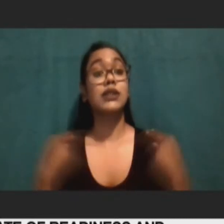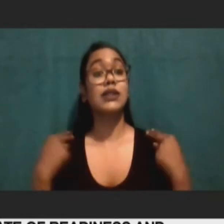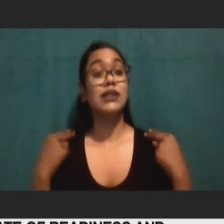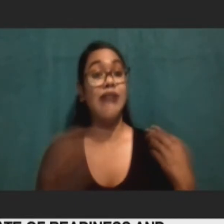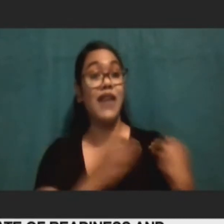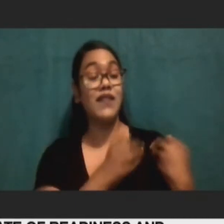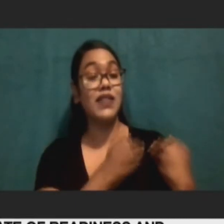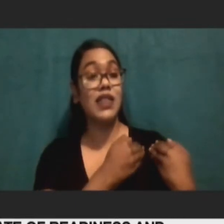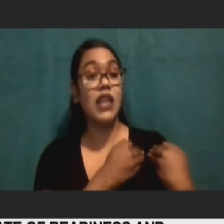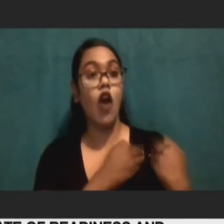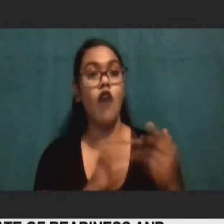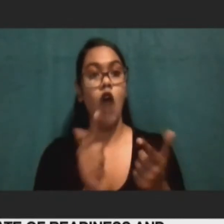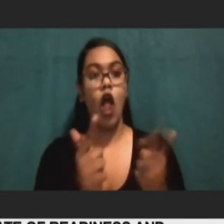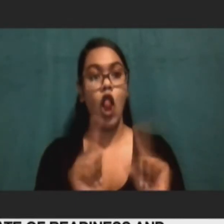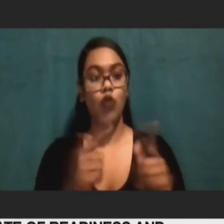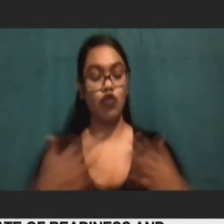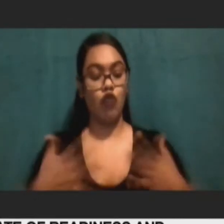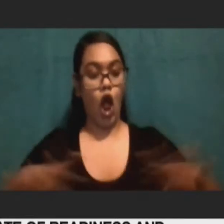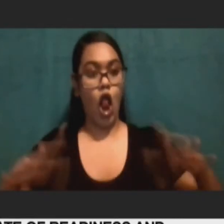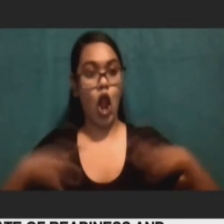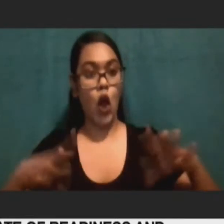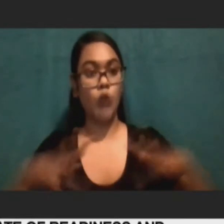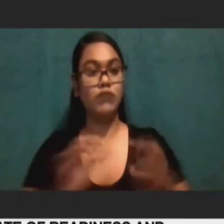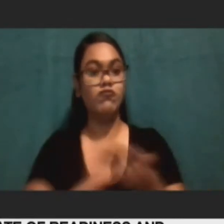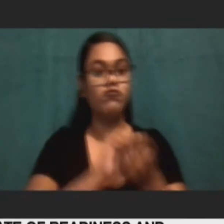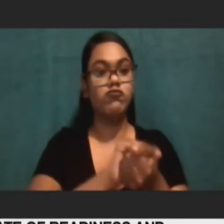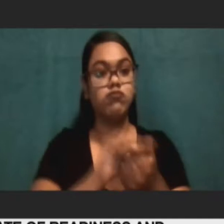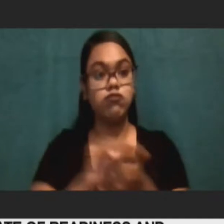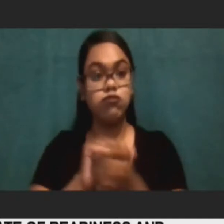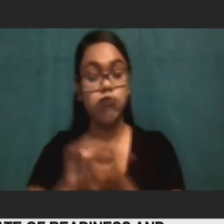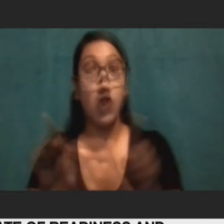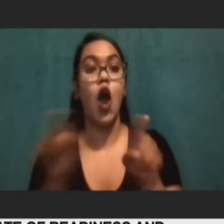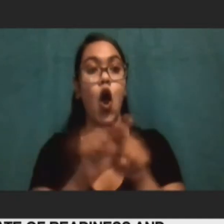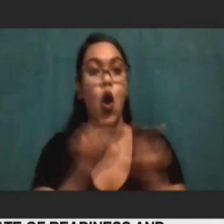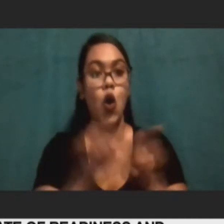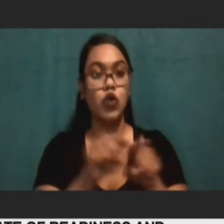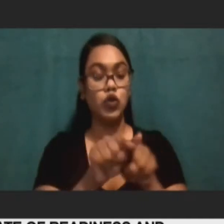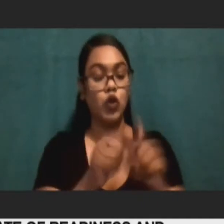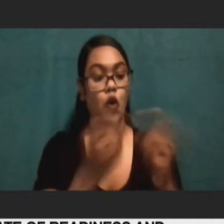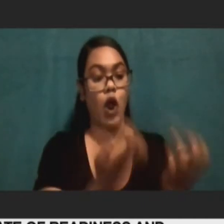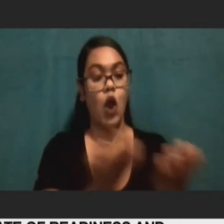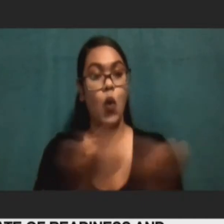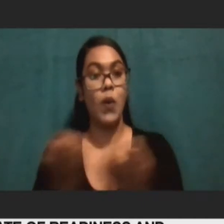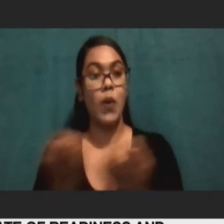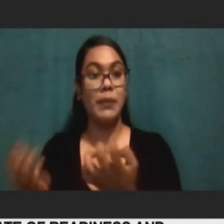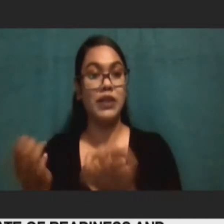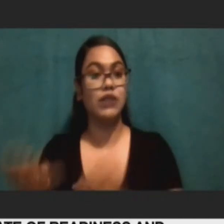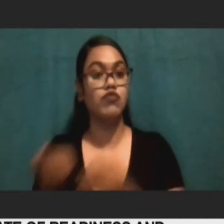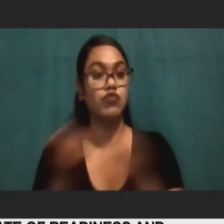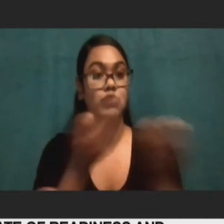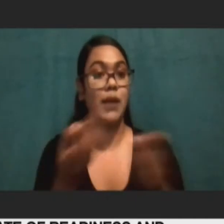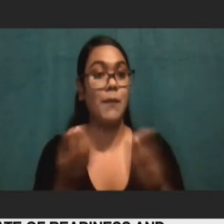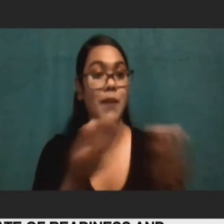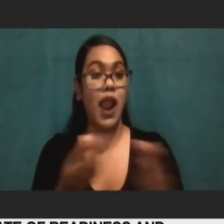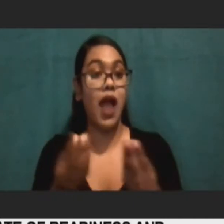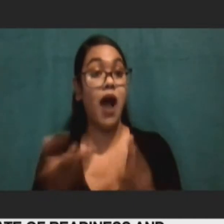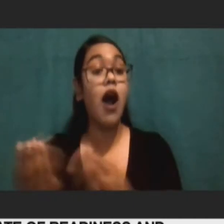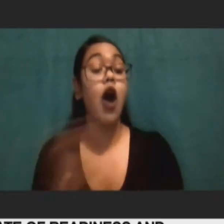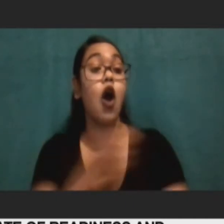supplies. So we are constantly monitoring those key issues because they are very important in making sure that